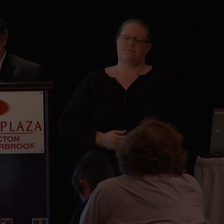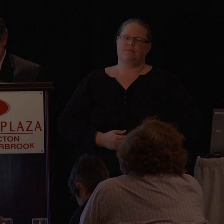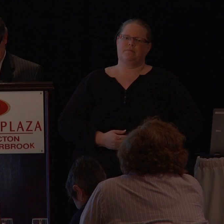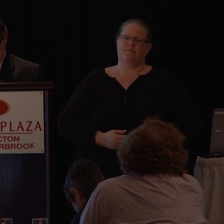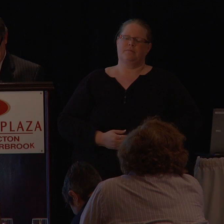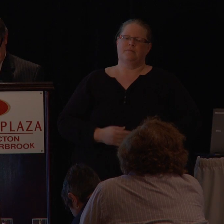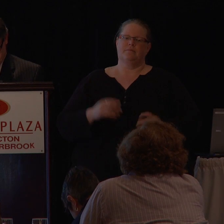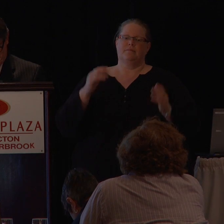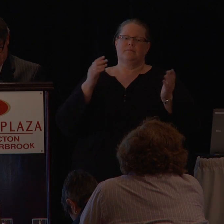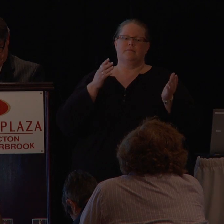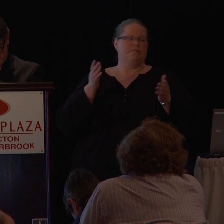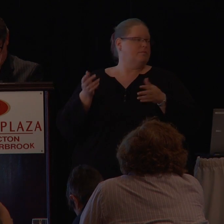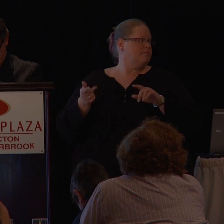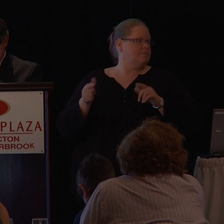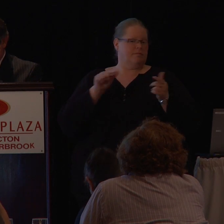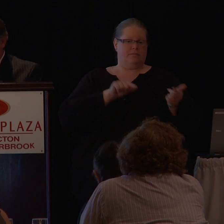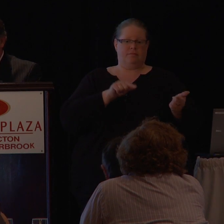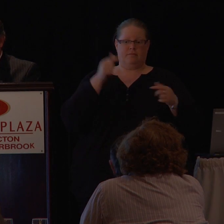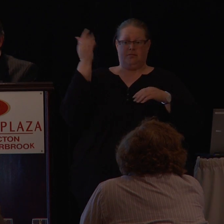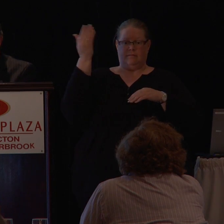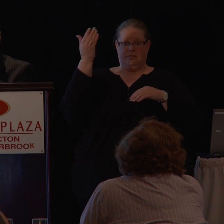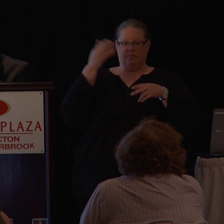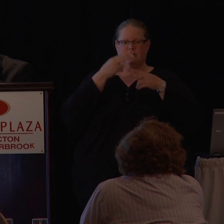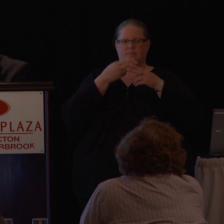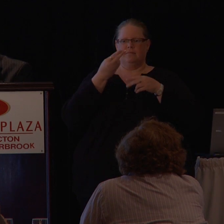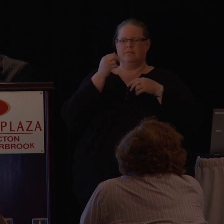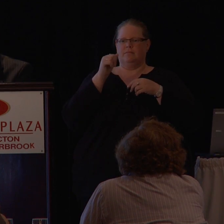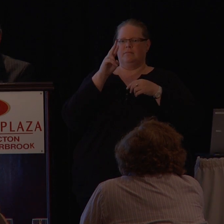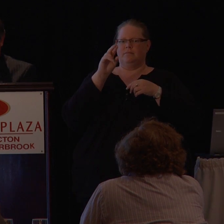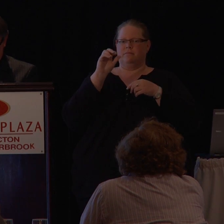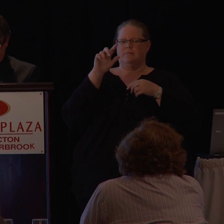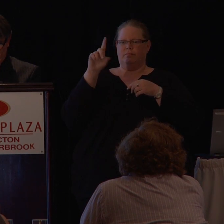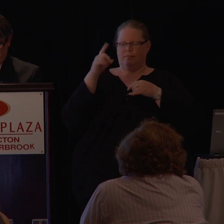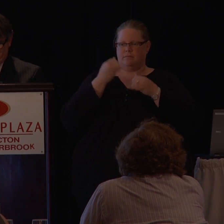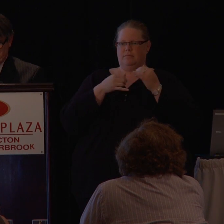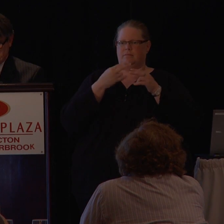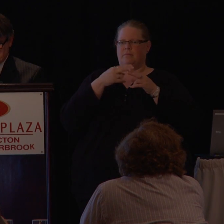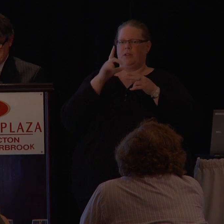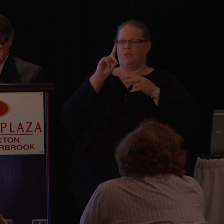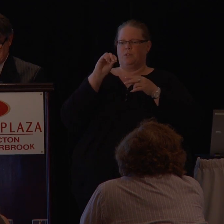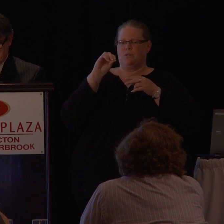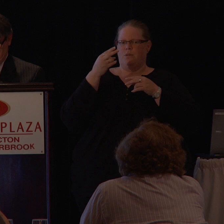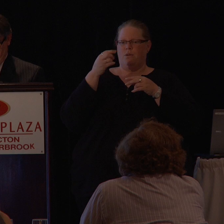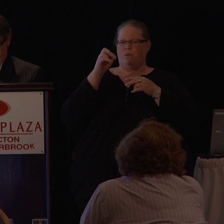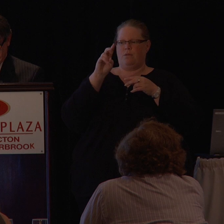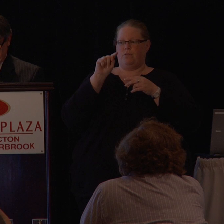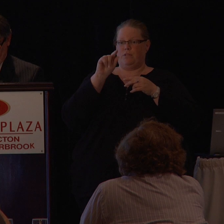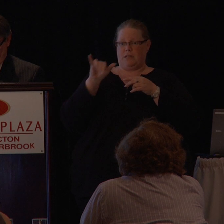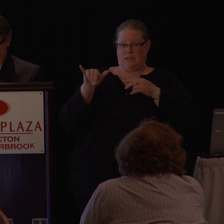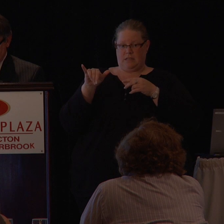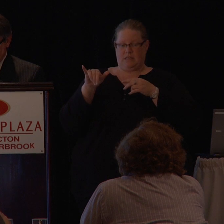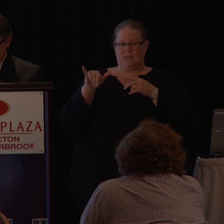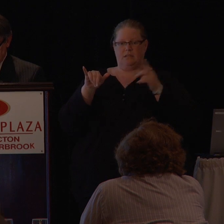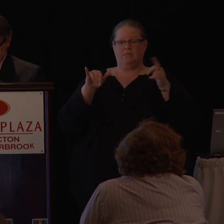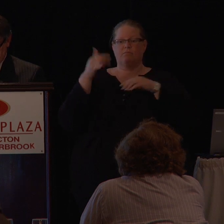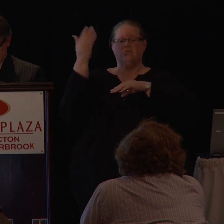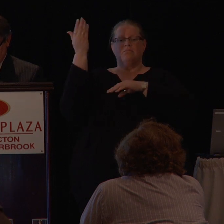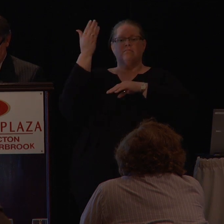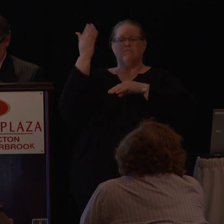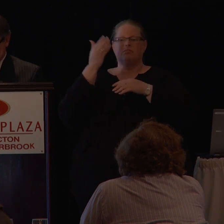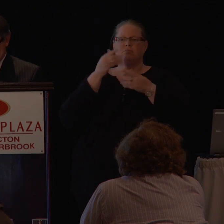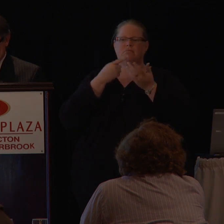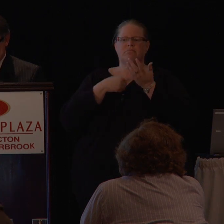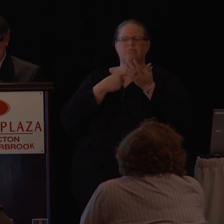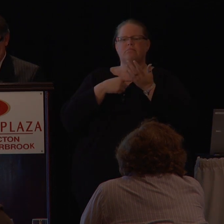Our next presenter is Harold Doherty, and Harold will be presenting on why